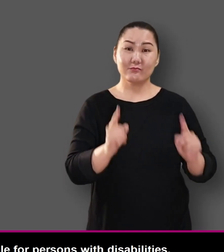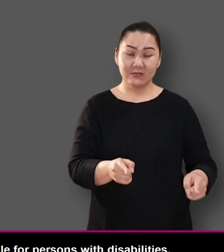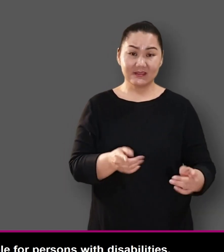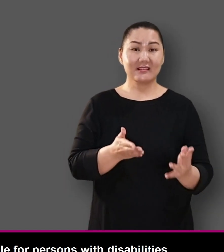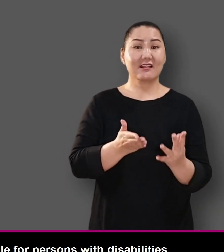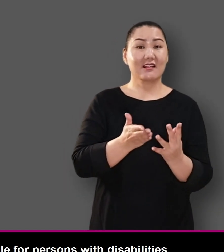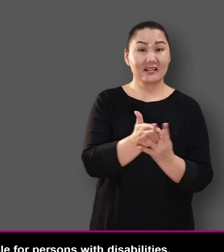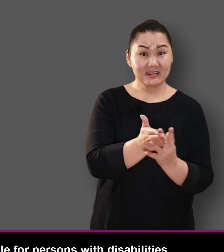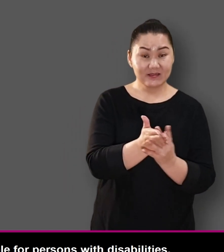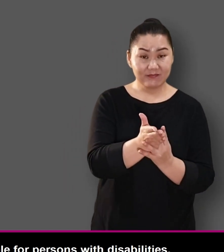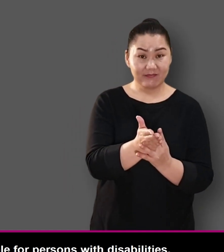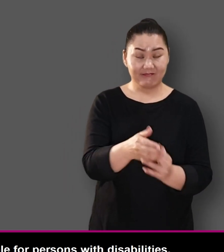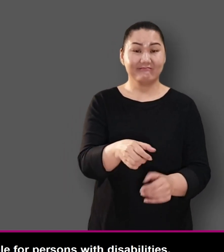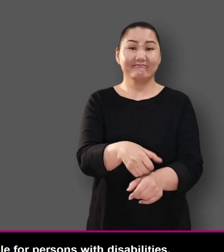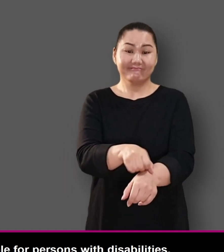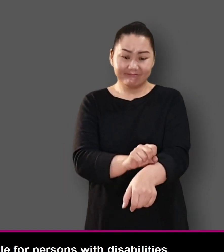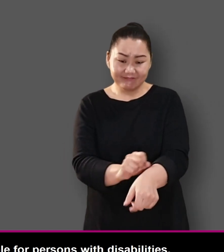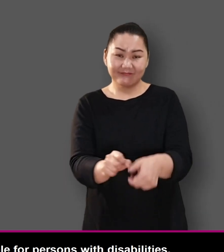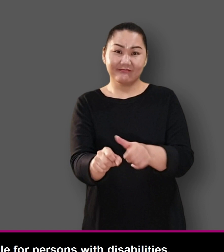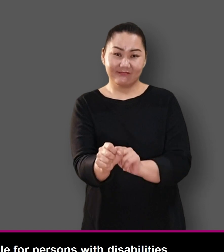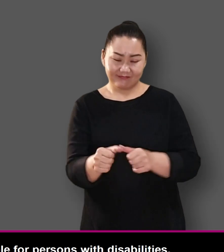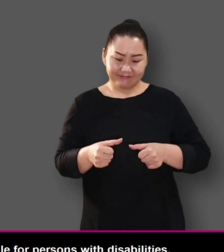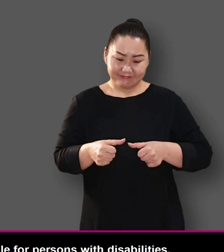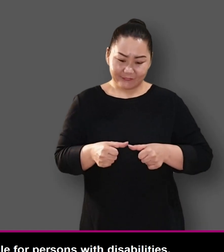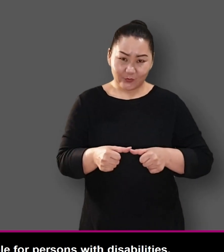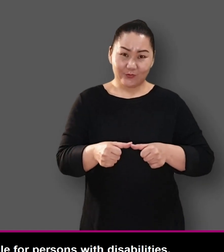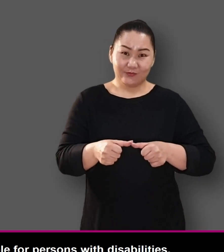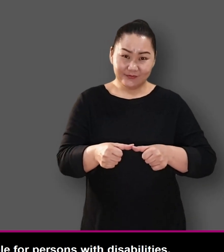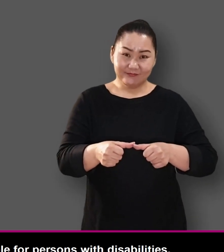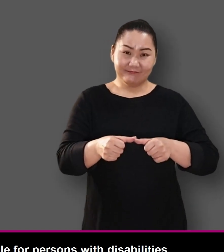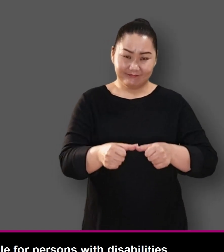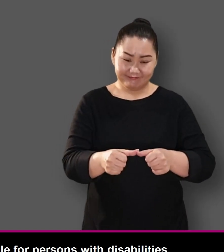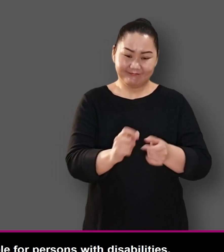being physically accessible for persons with disabilities.